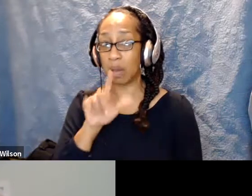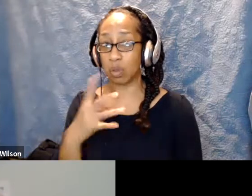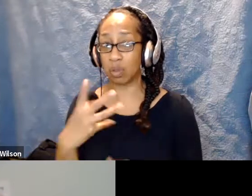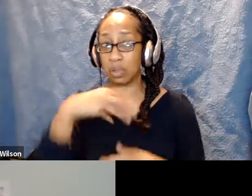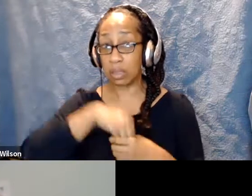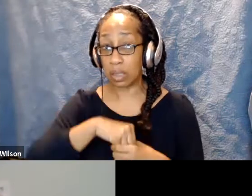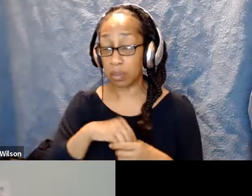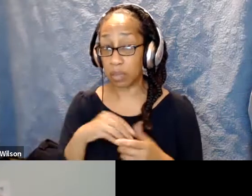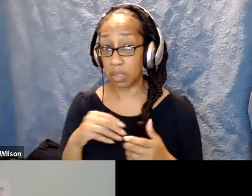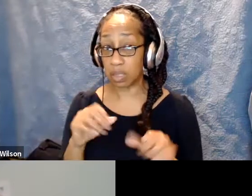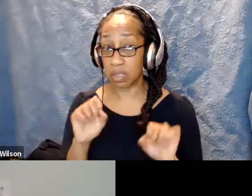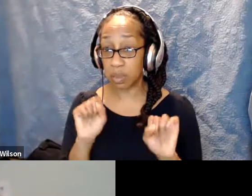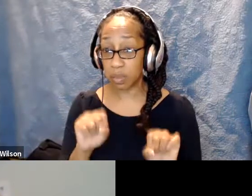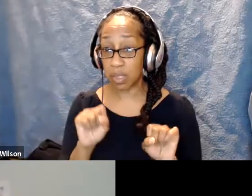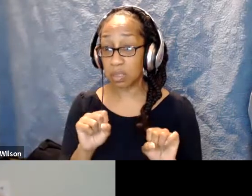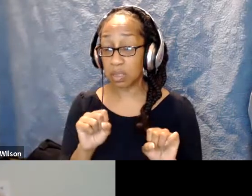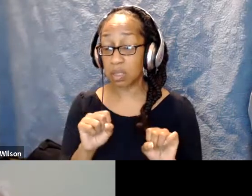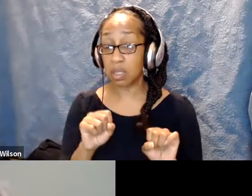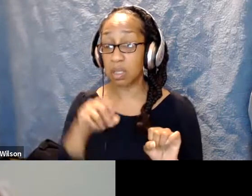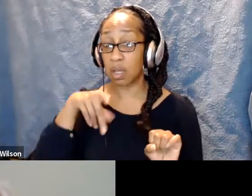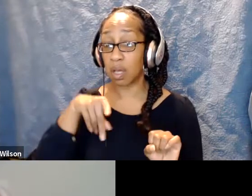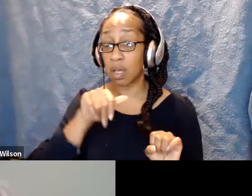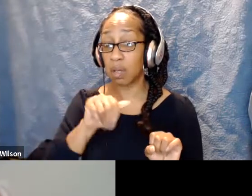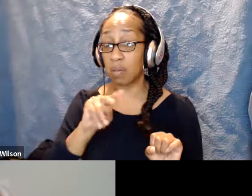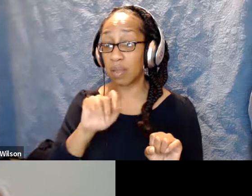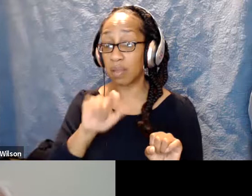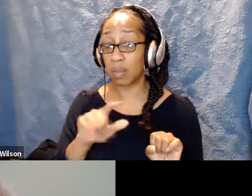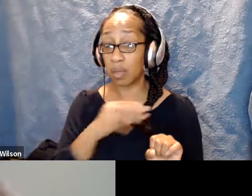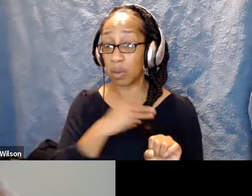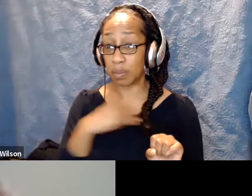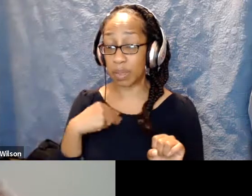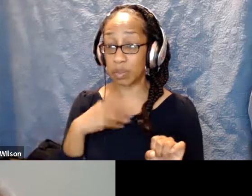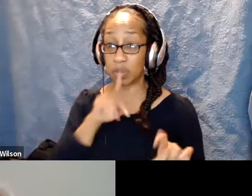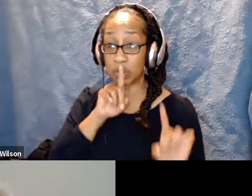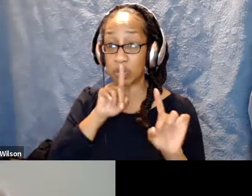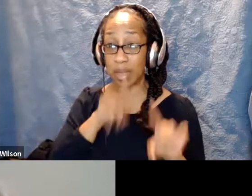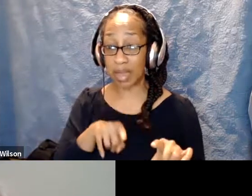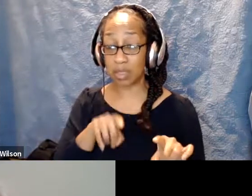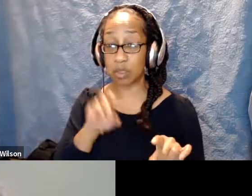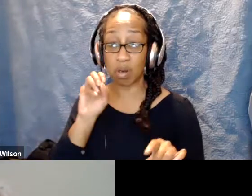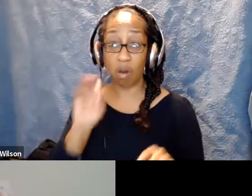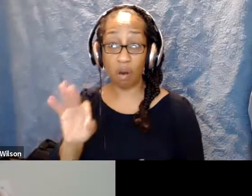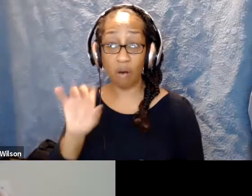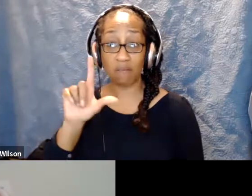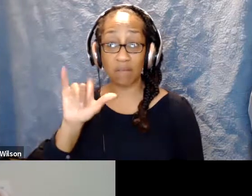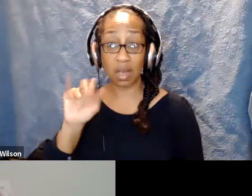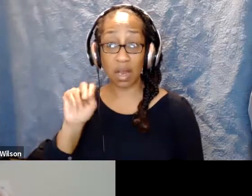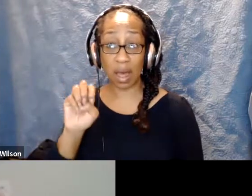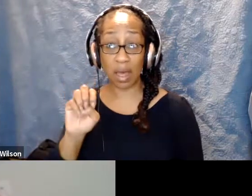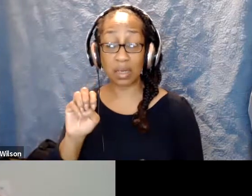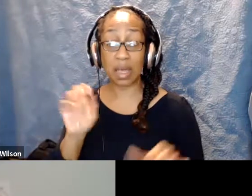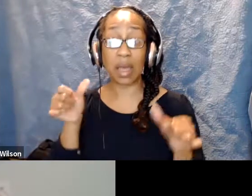opportunity for the panel members to answer the questions in the Q&A offline and maybe post